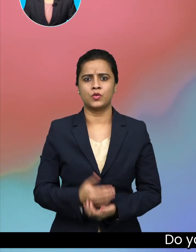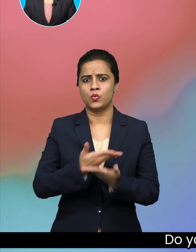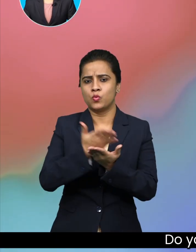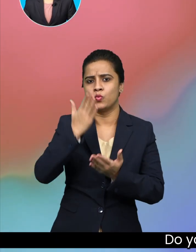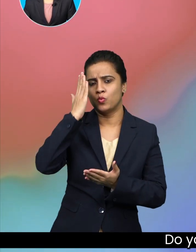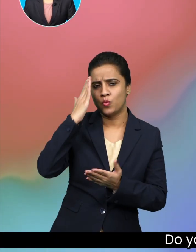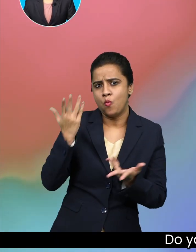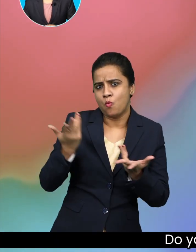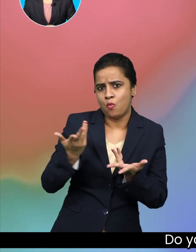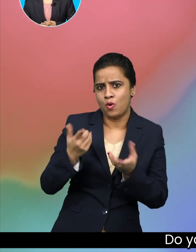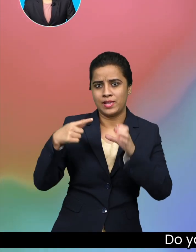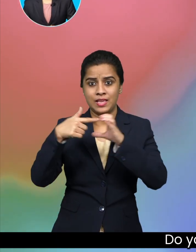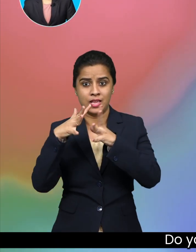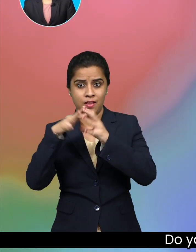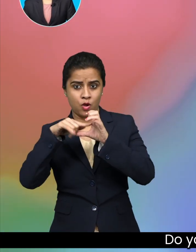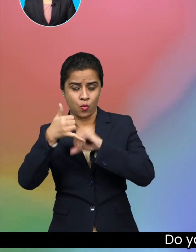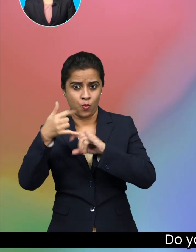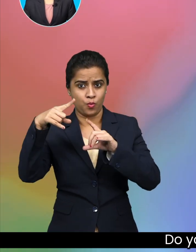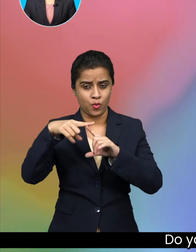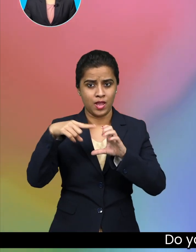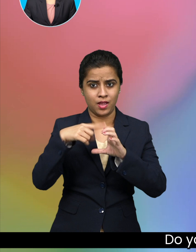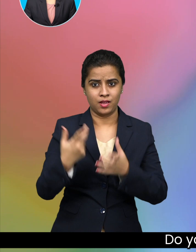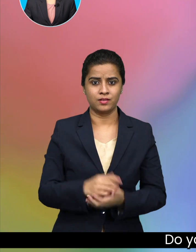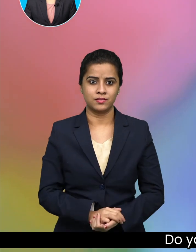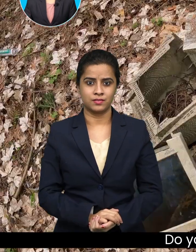Do you know what is e-waste?